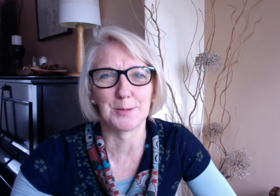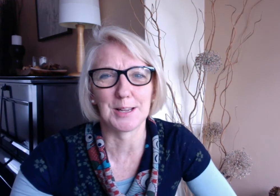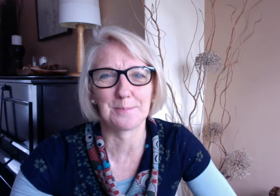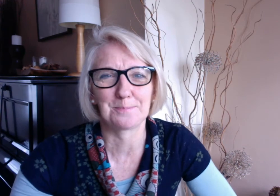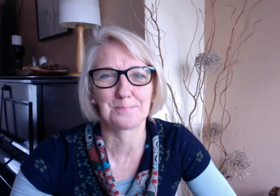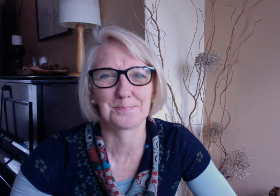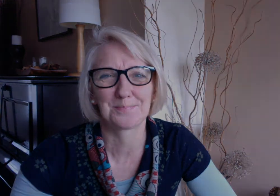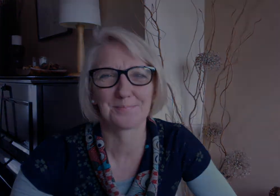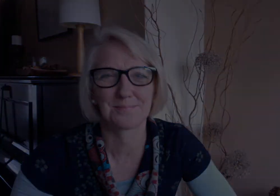morning.